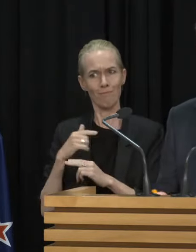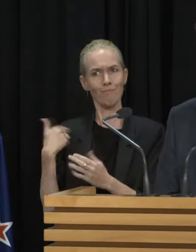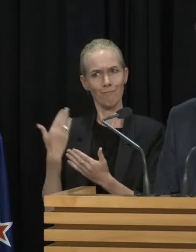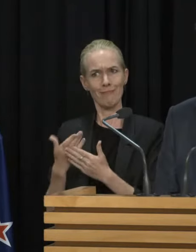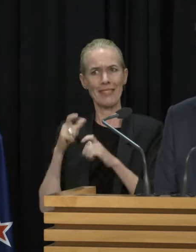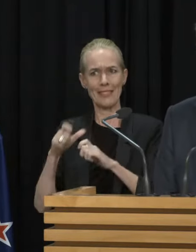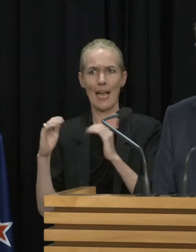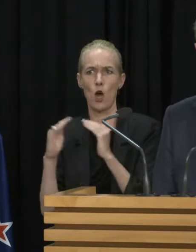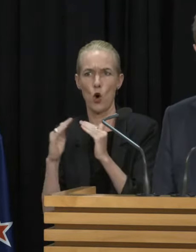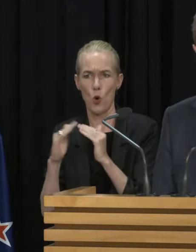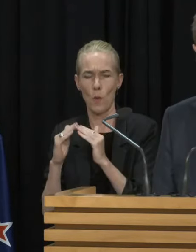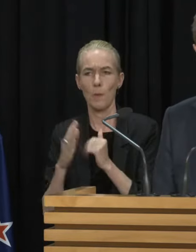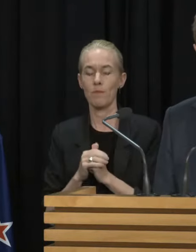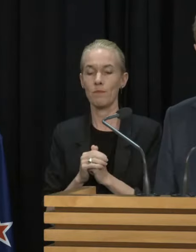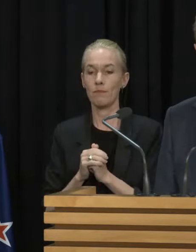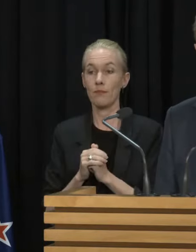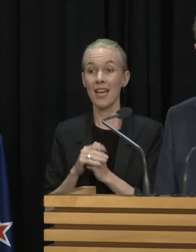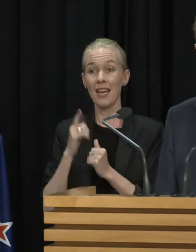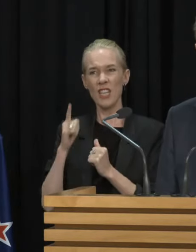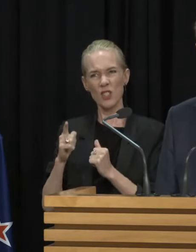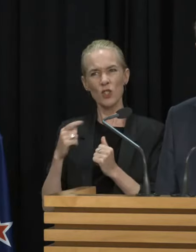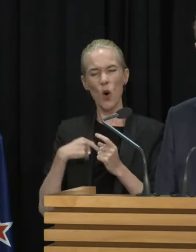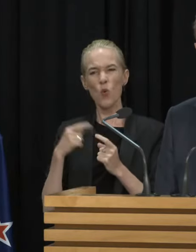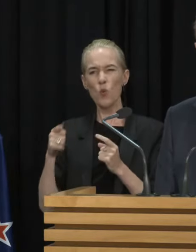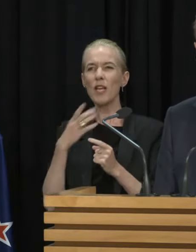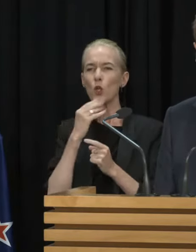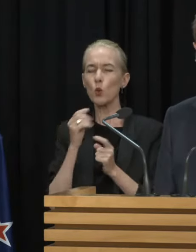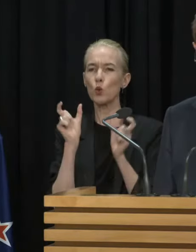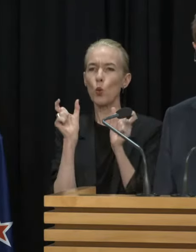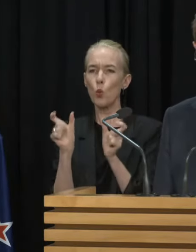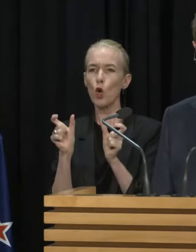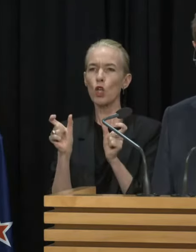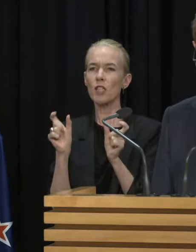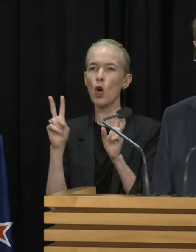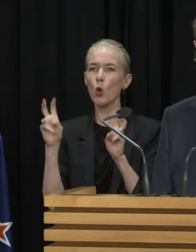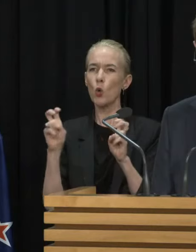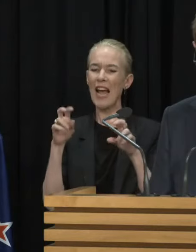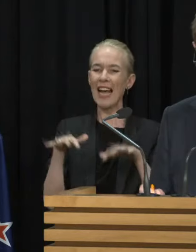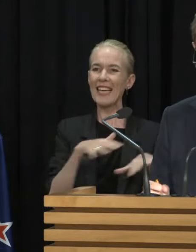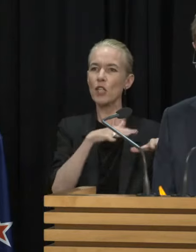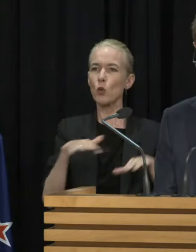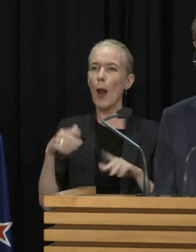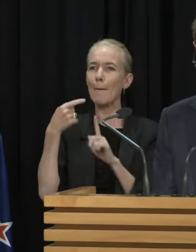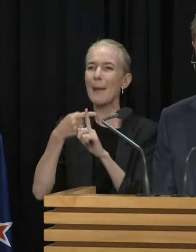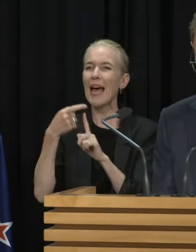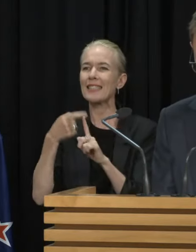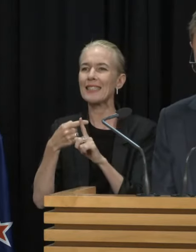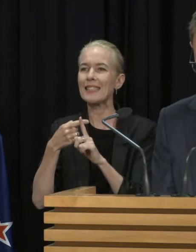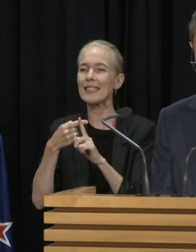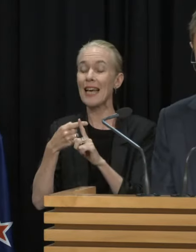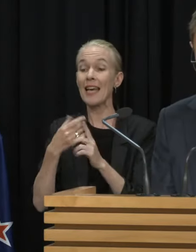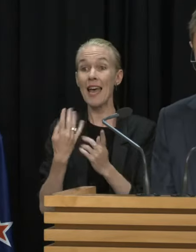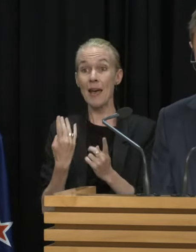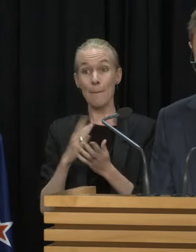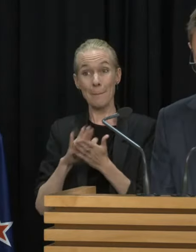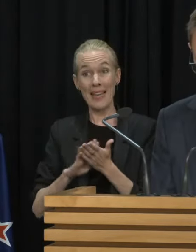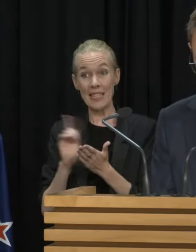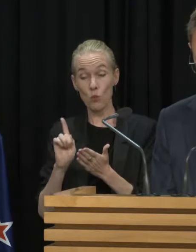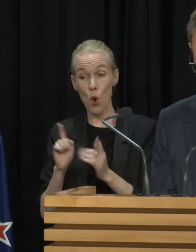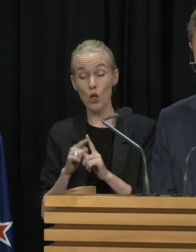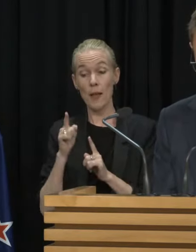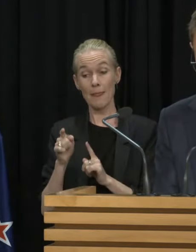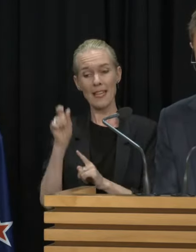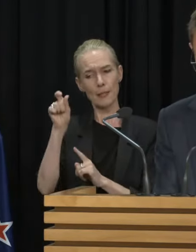means, is someone who had limited exposure to the original case, so as a casual contact, but had been asked to take